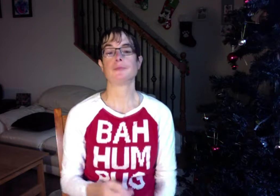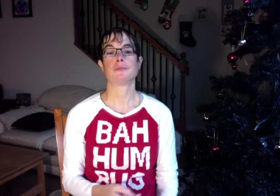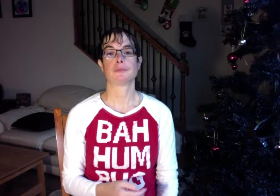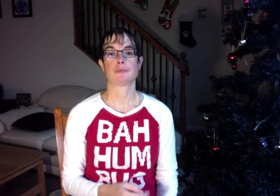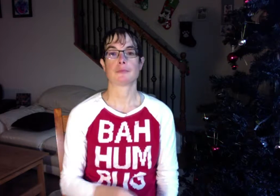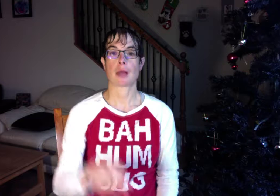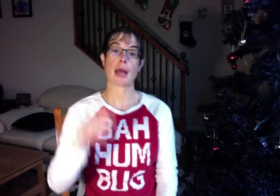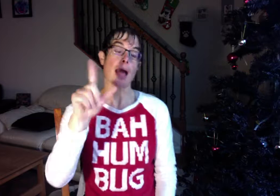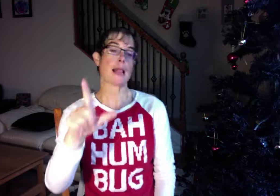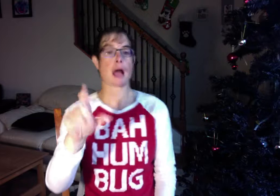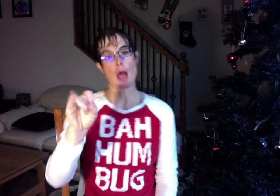Lilly.